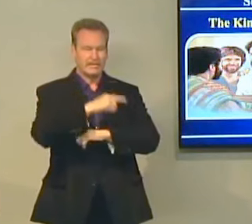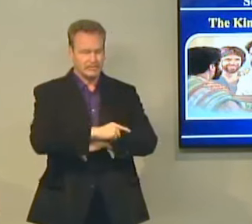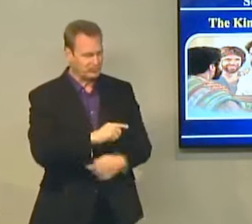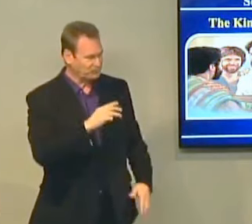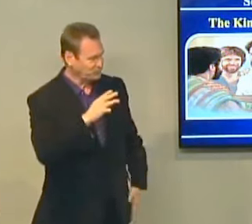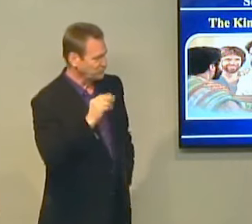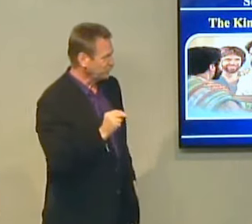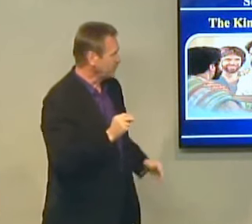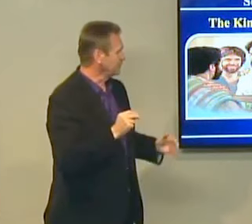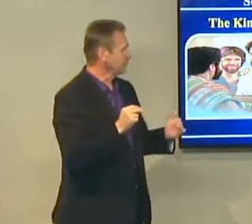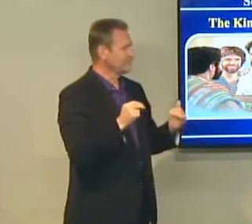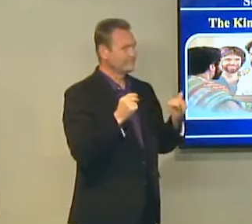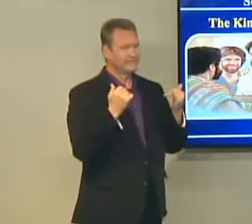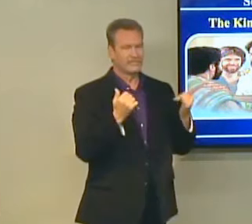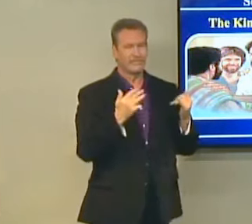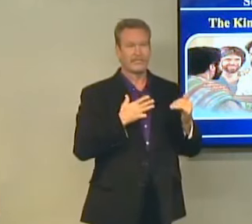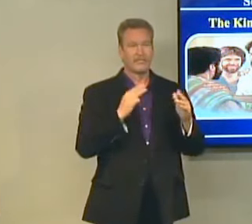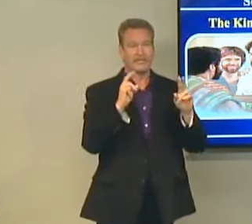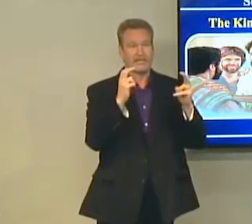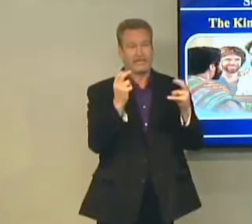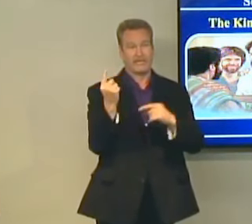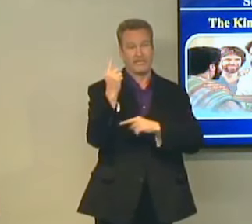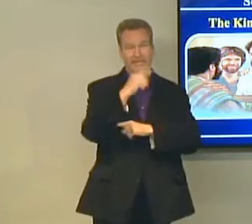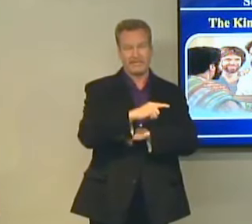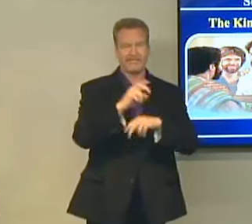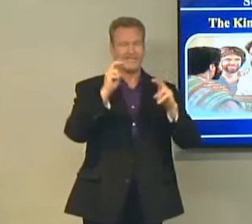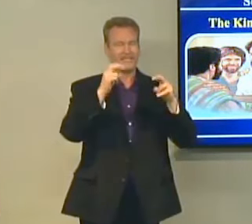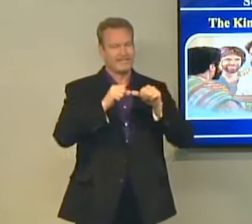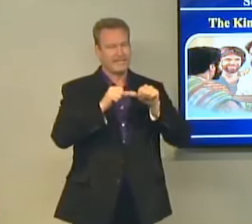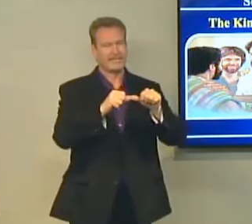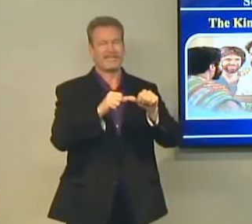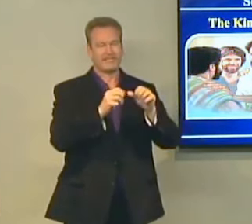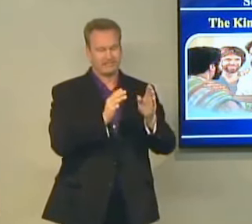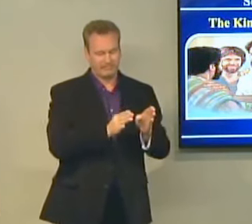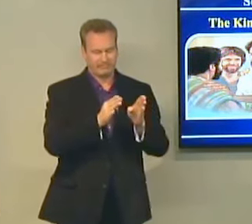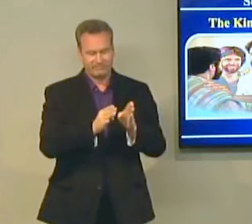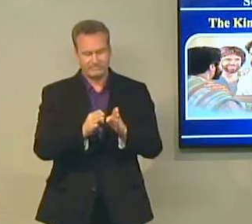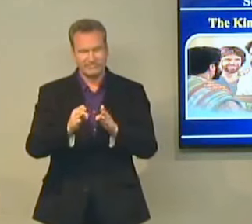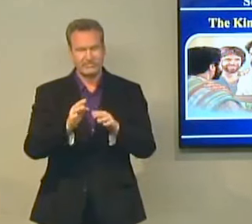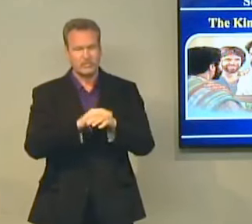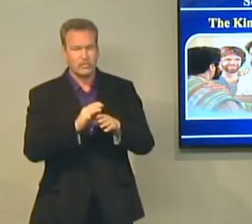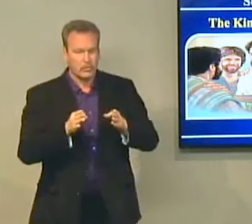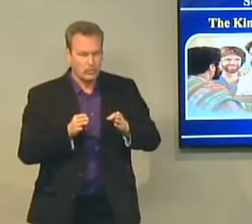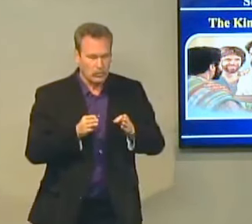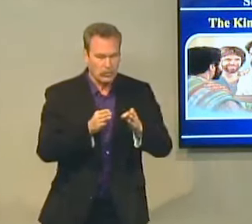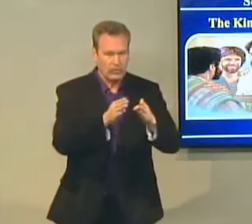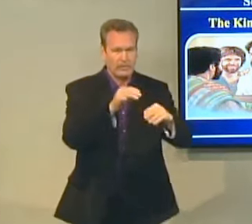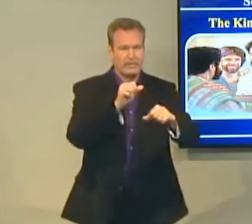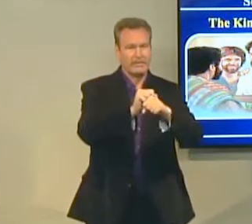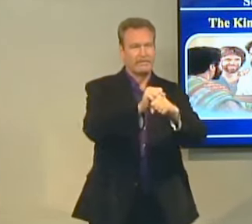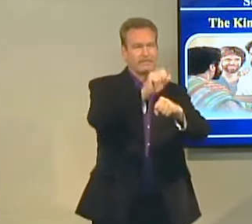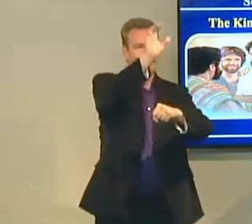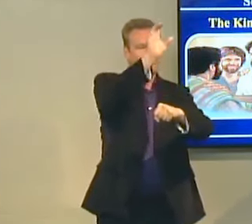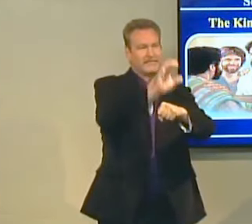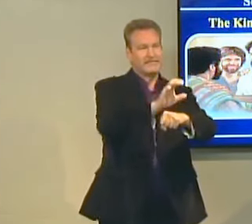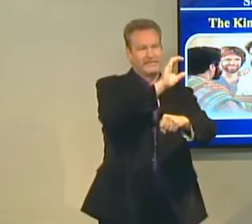thank you, we really appreciate you watching us today. So the title of my message today is a continuation of my ongoing